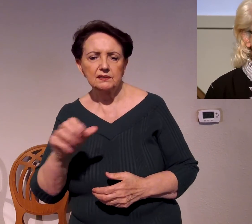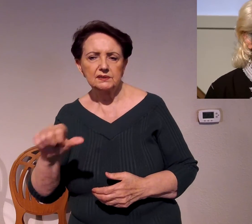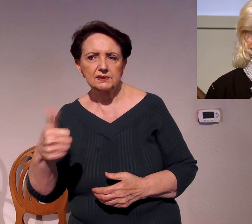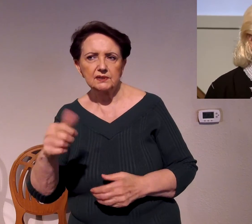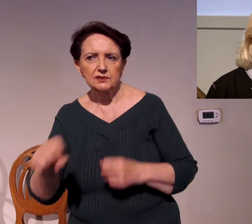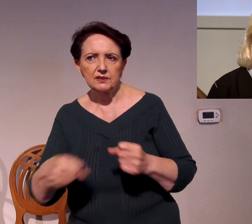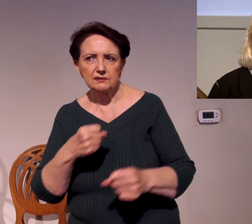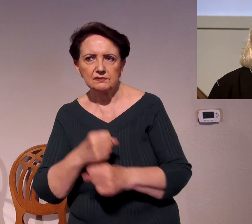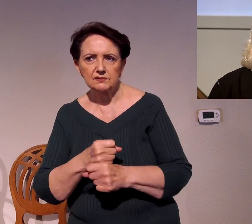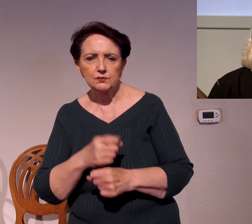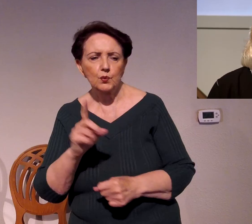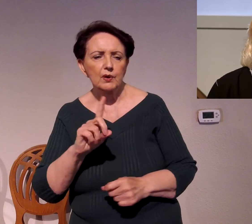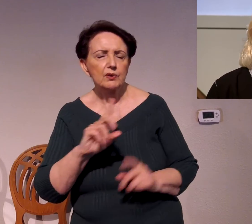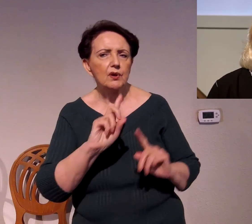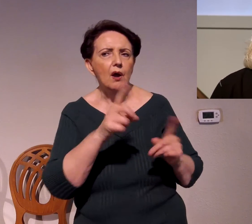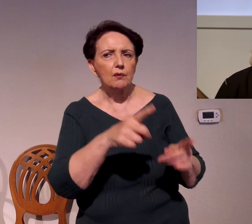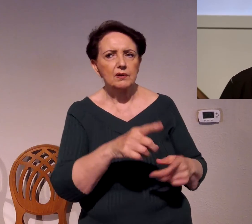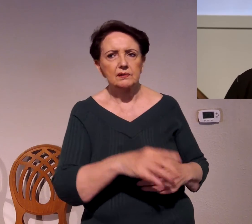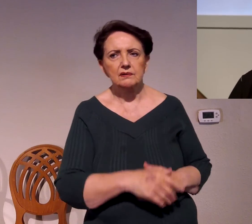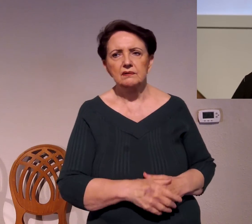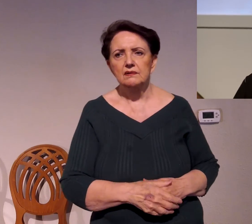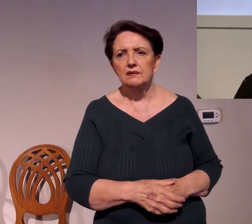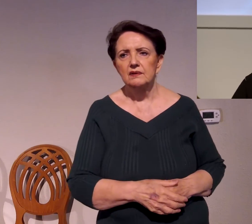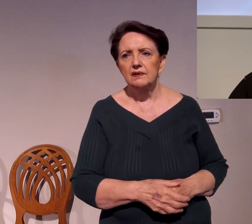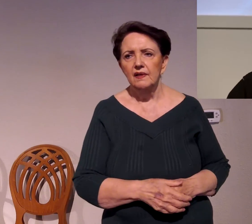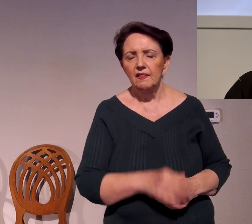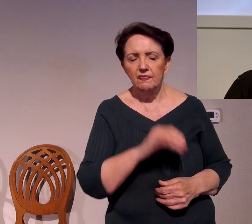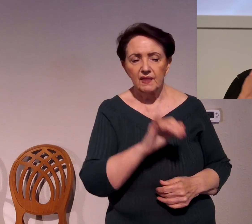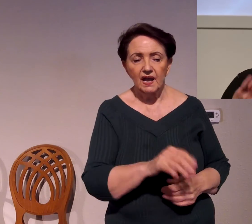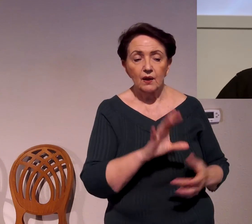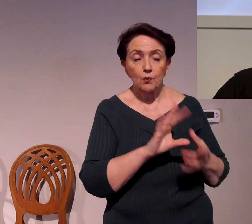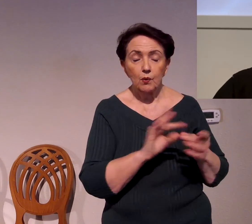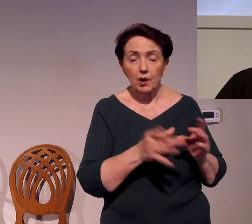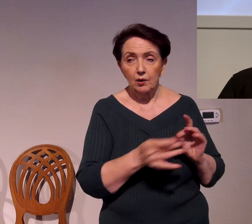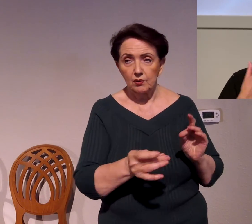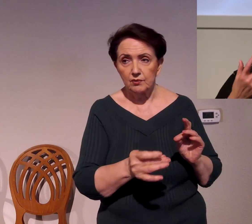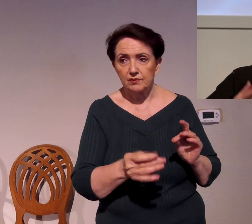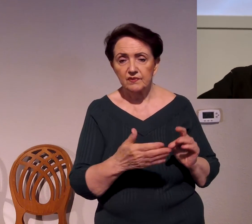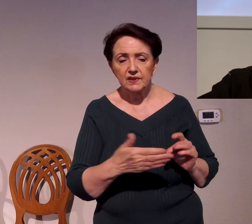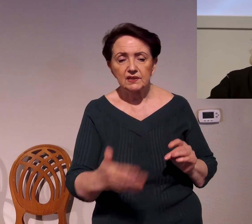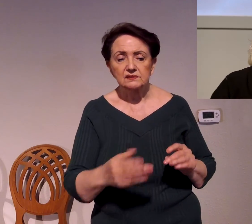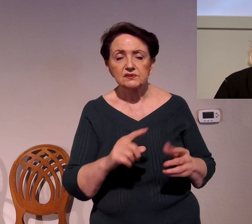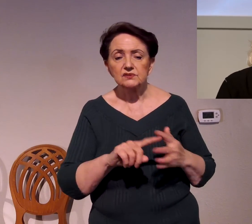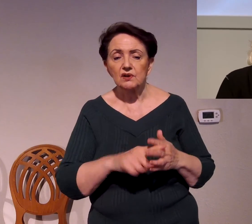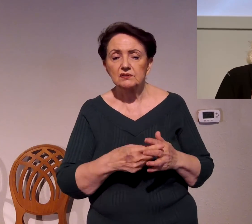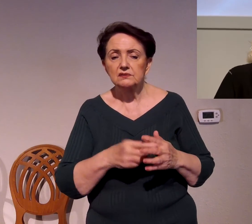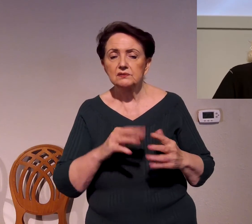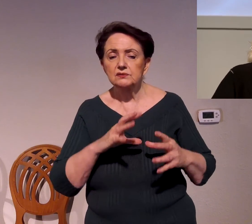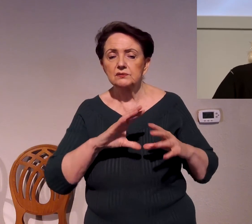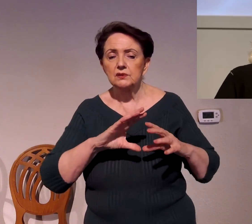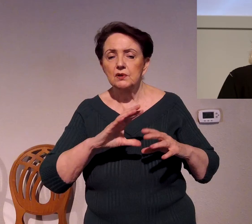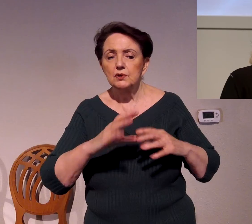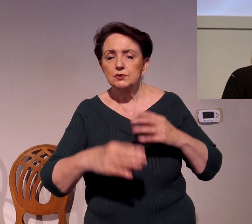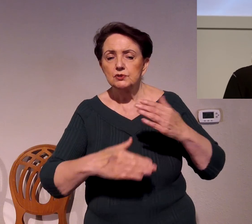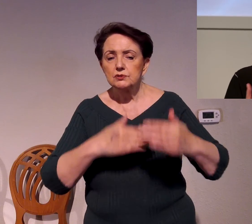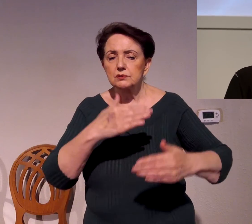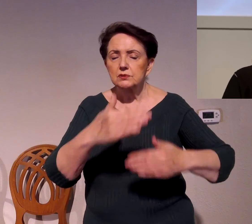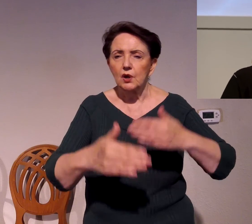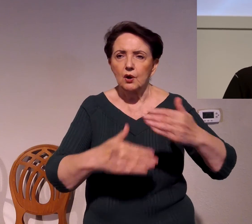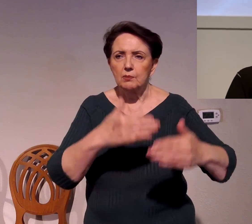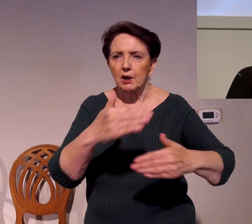And it is that exact quote. Things start to snowball, they start to roll,